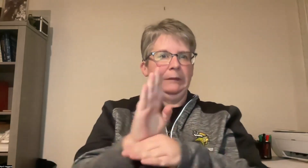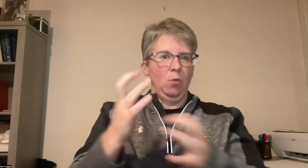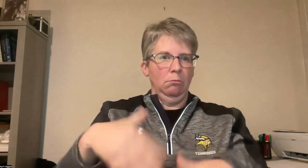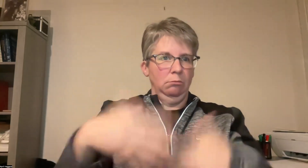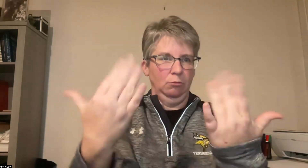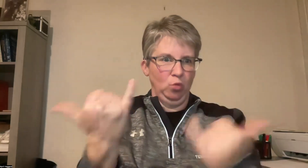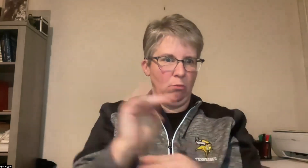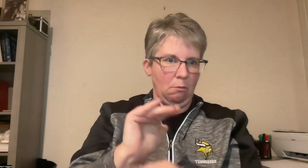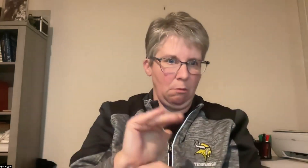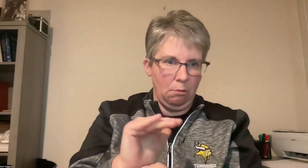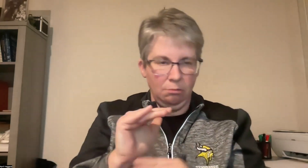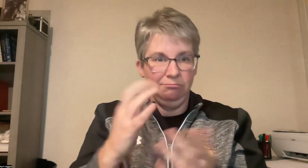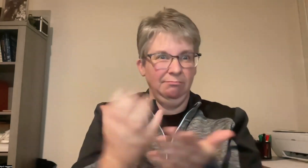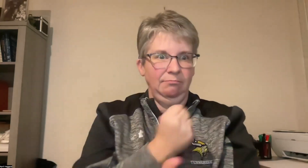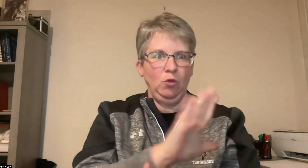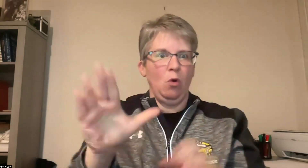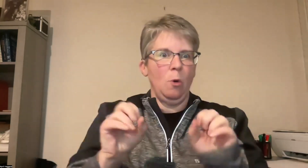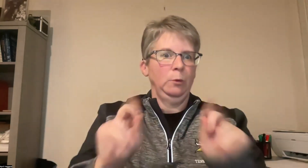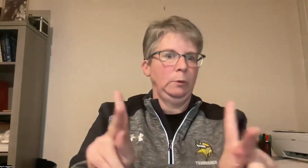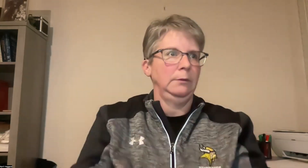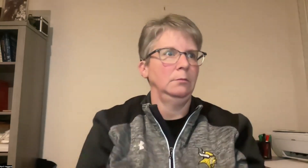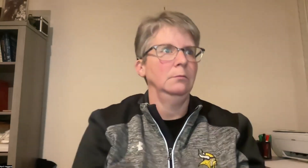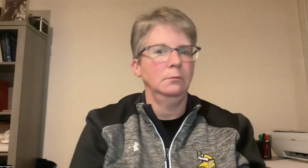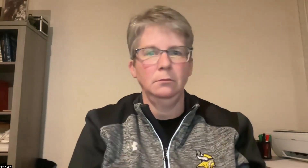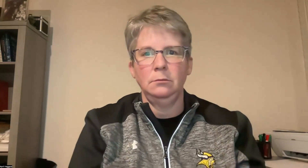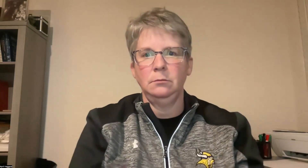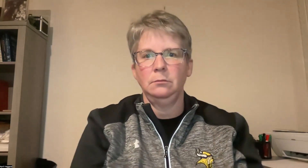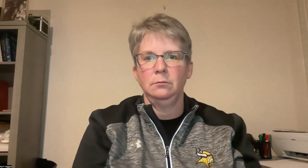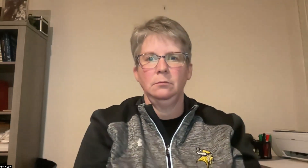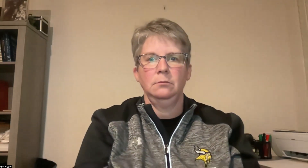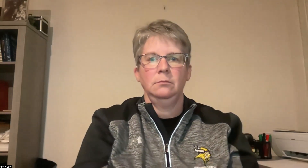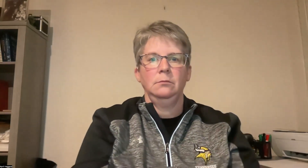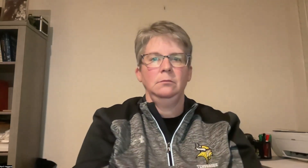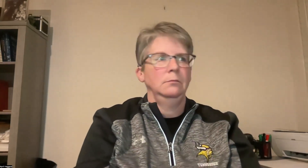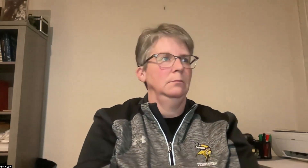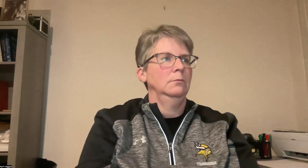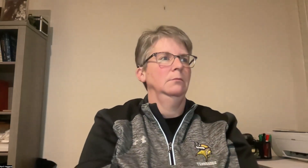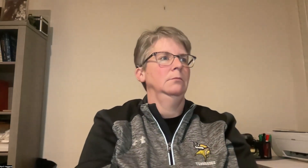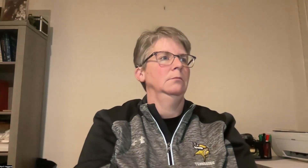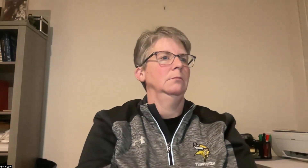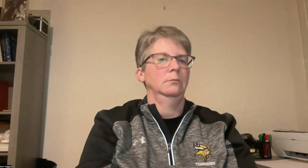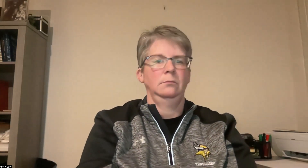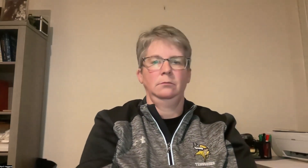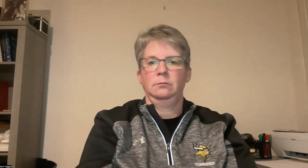anybody on the board has some new business they would like to bring forward and take advantage of the opportunity we have now.